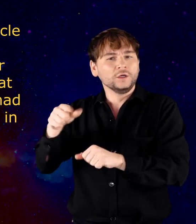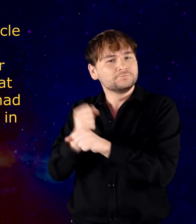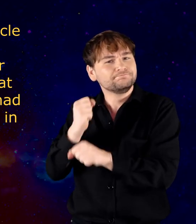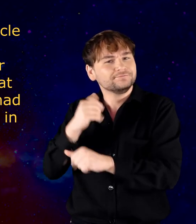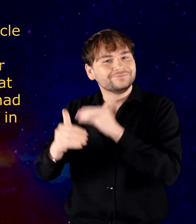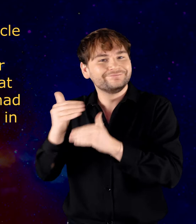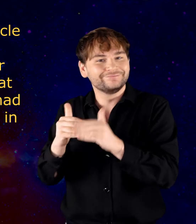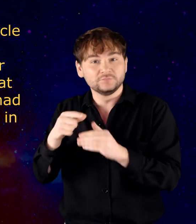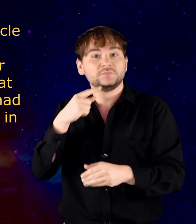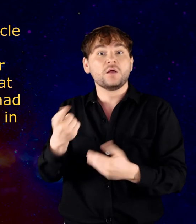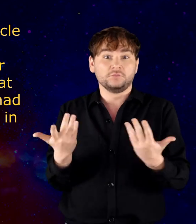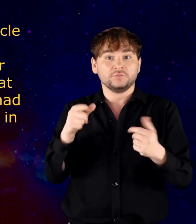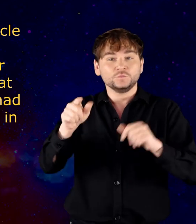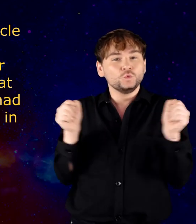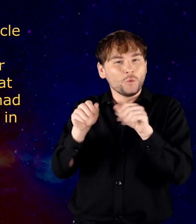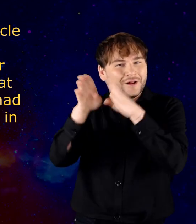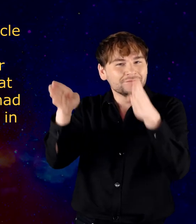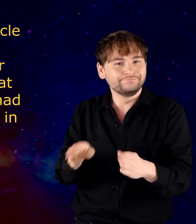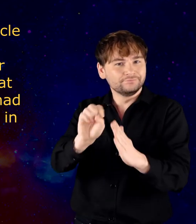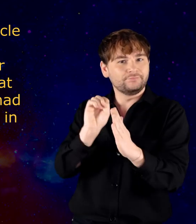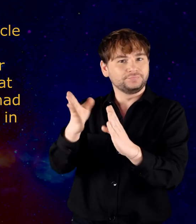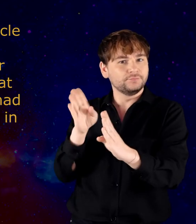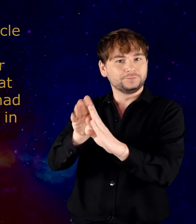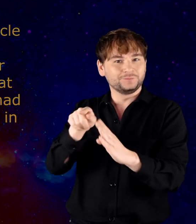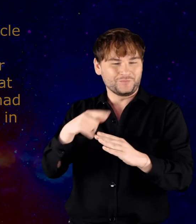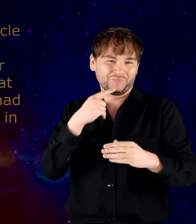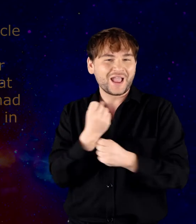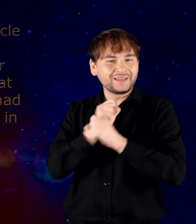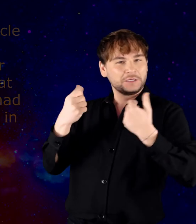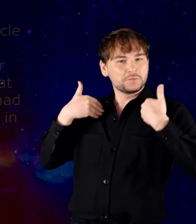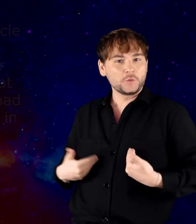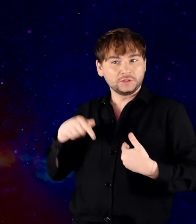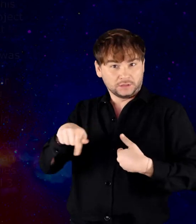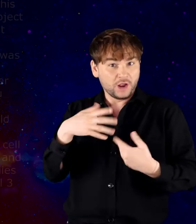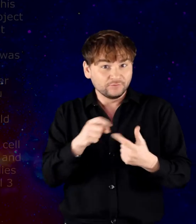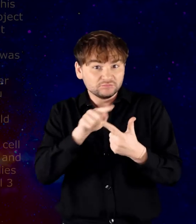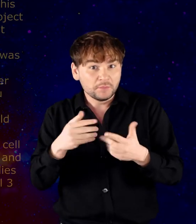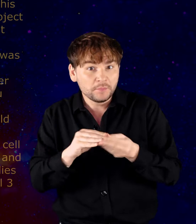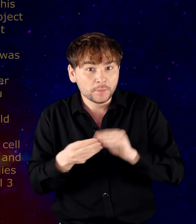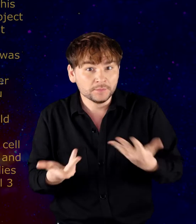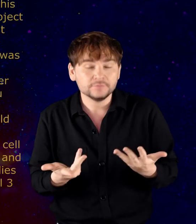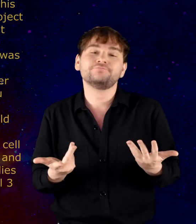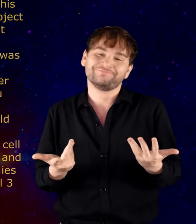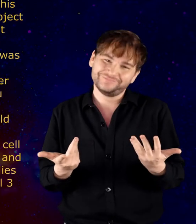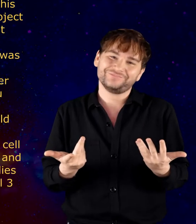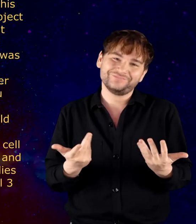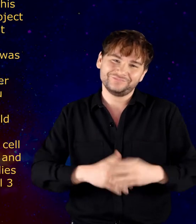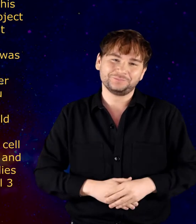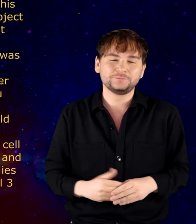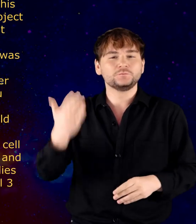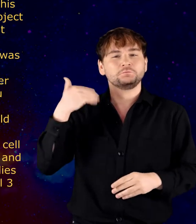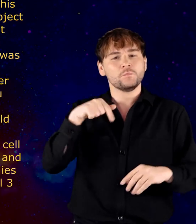antibodies against those diseases in your refrigerator. Is that correct? That's correct. In this particular case,